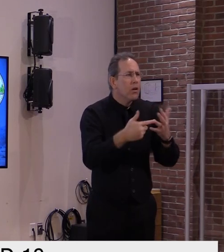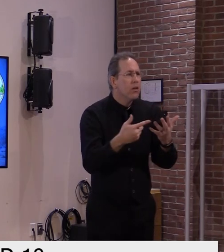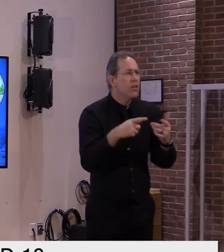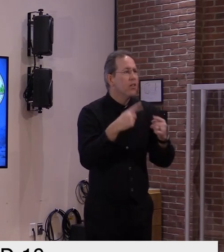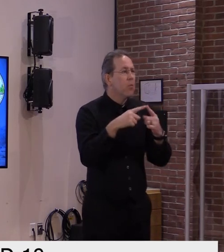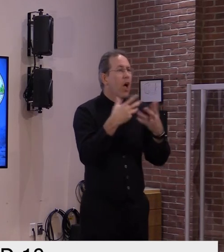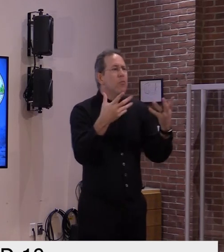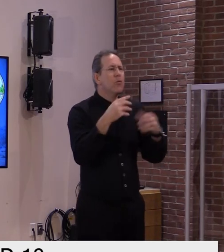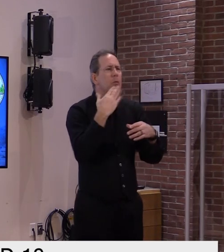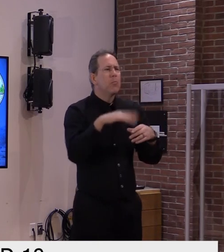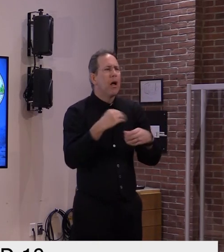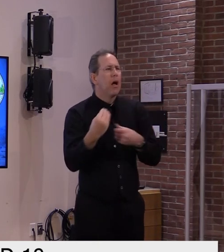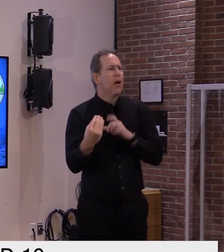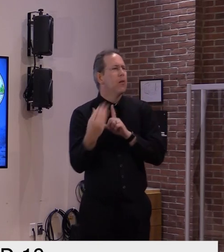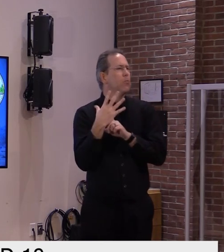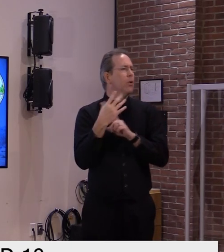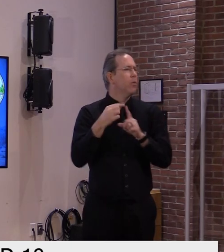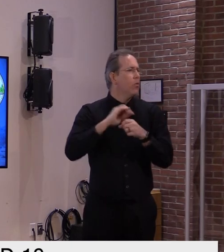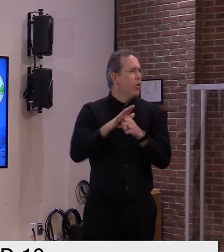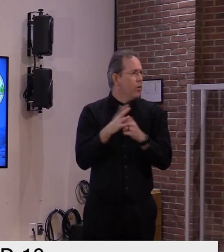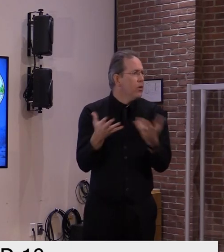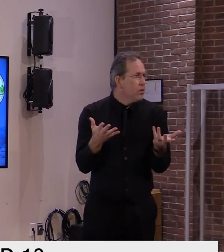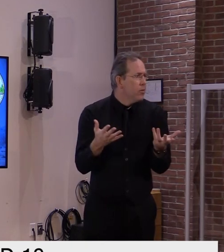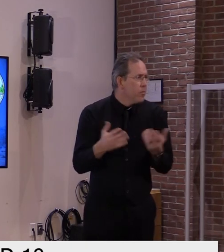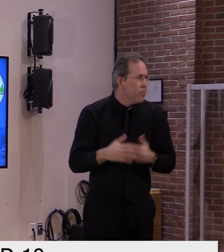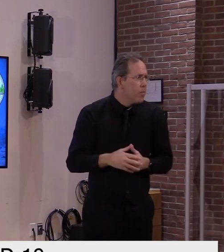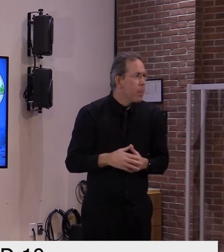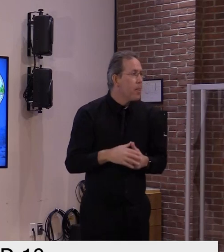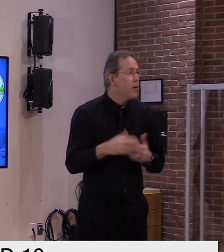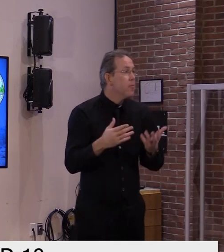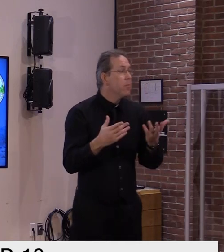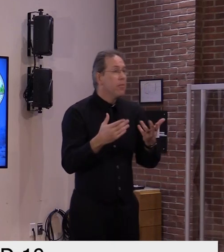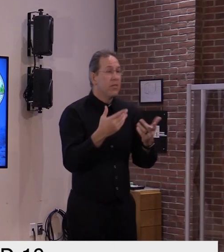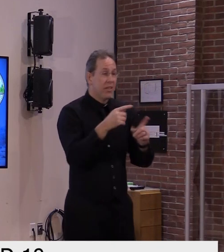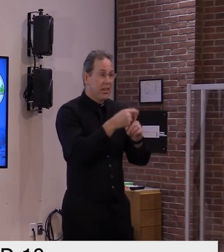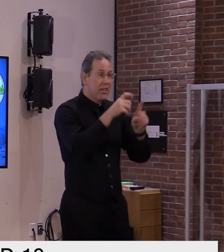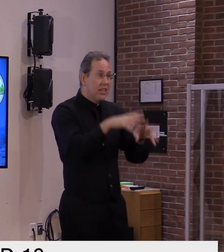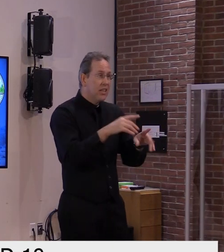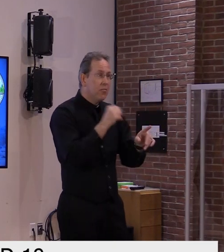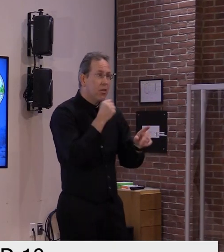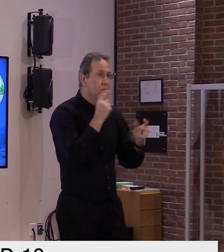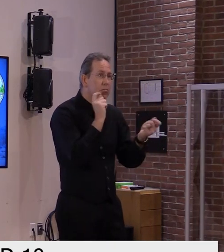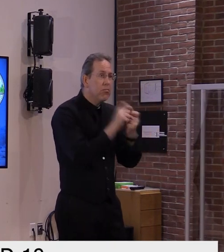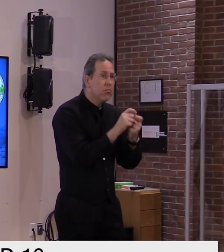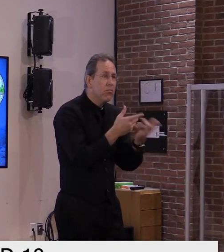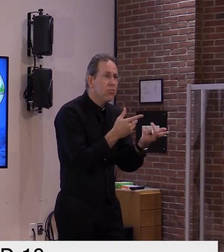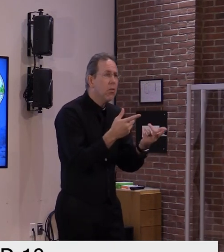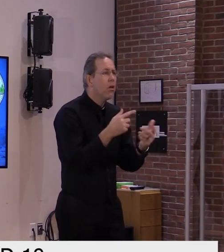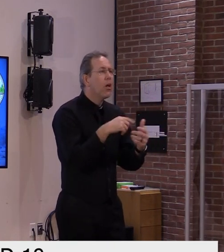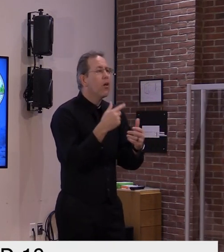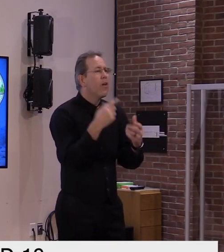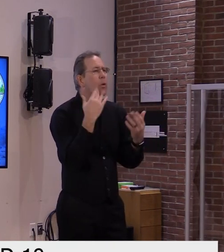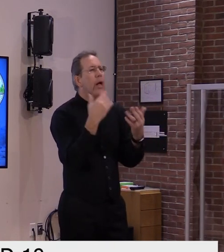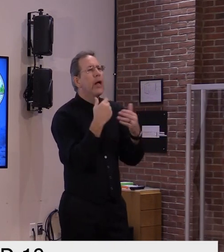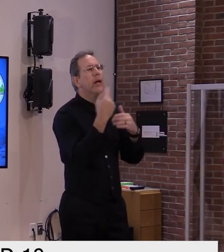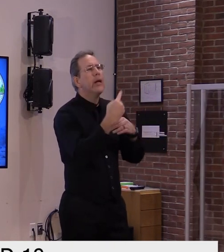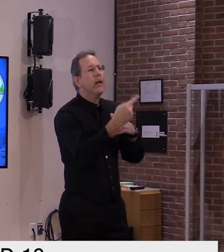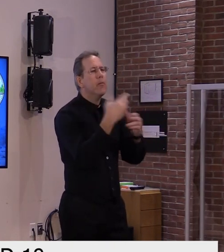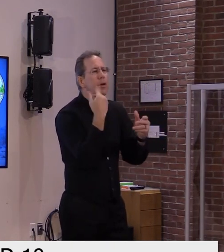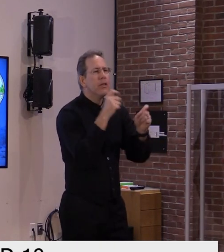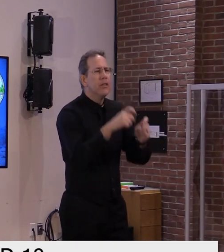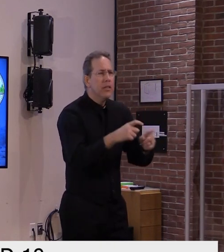necessarily that same day or the next day later that would optimize her getting a test. It might be a number of